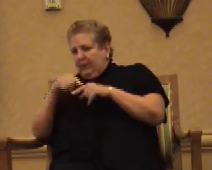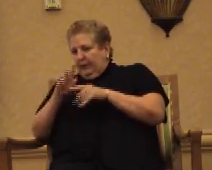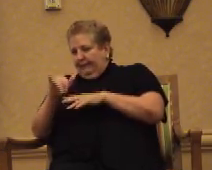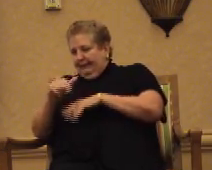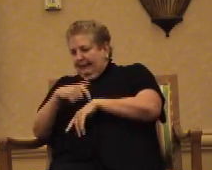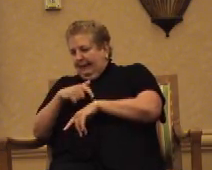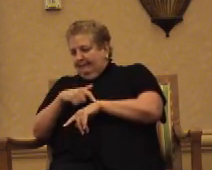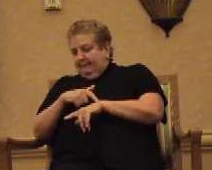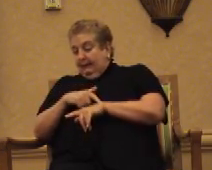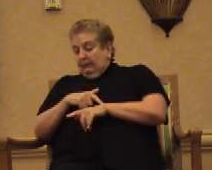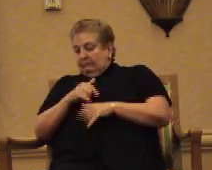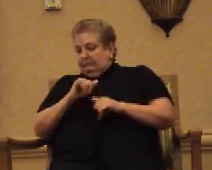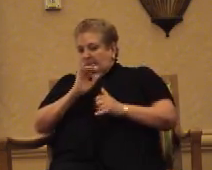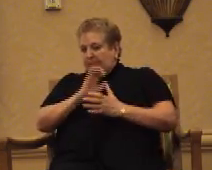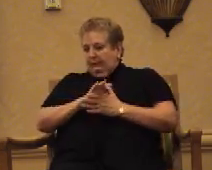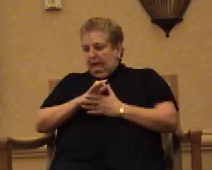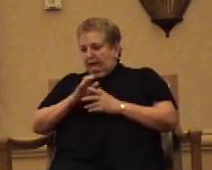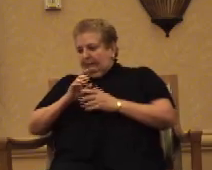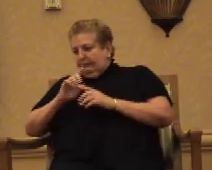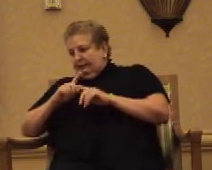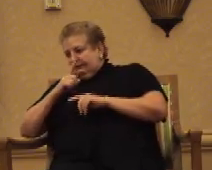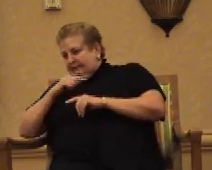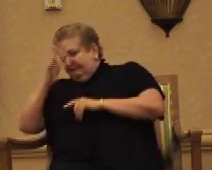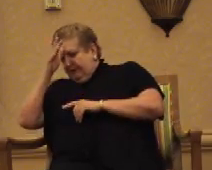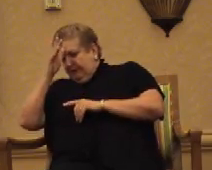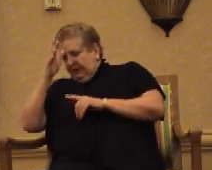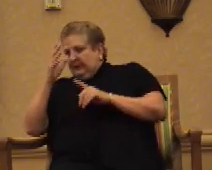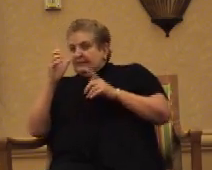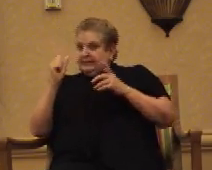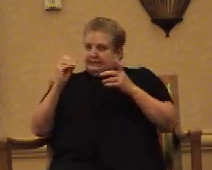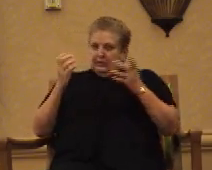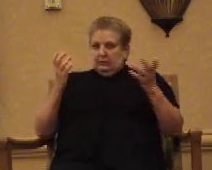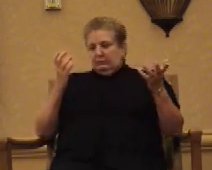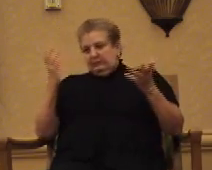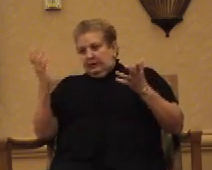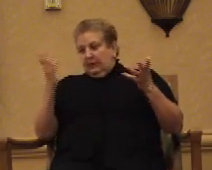It was a good code, wasn't it? Just in case this tape finds its way back to the desert.